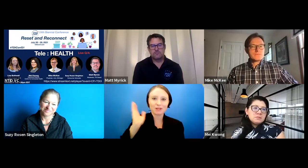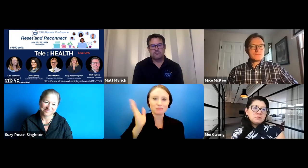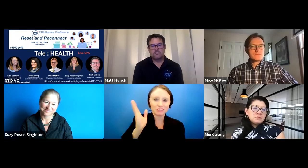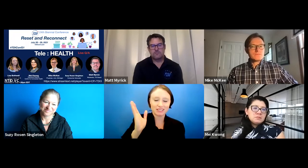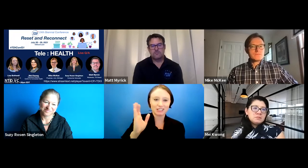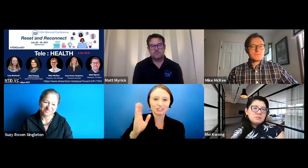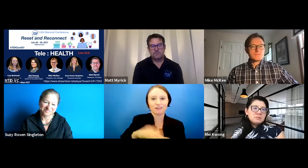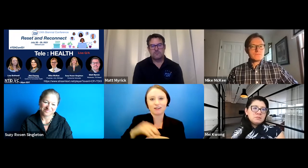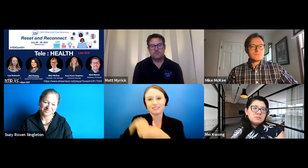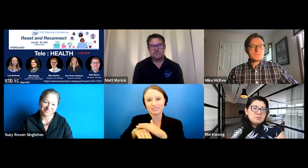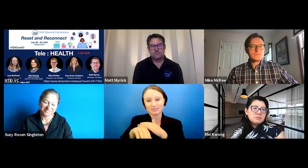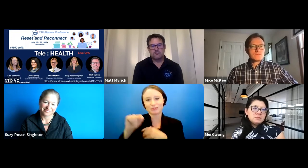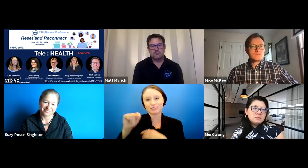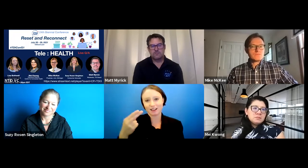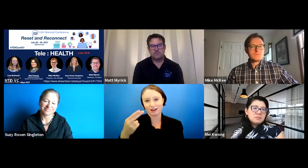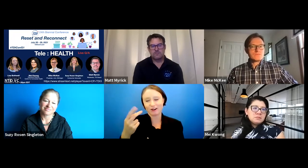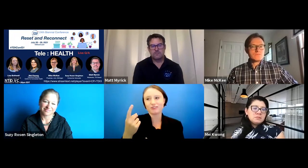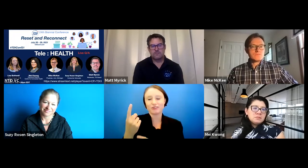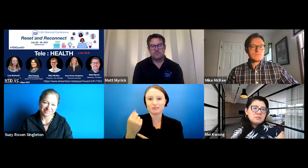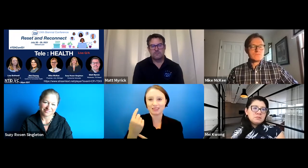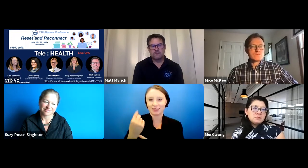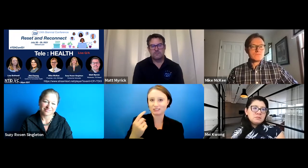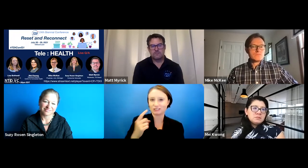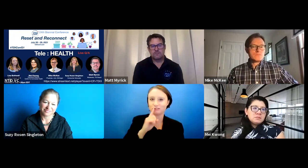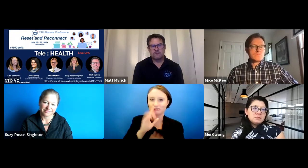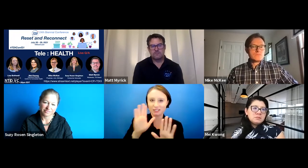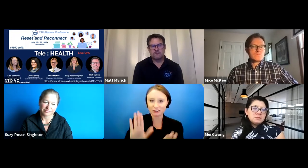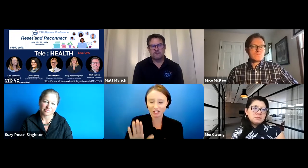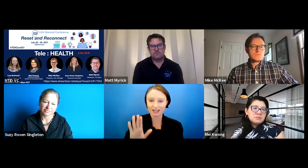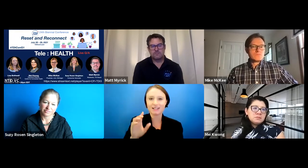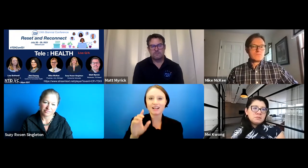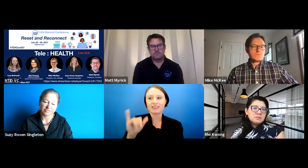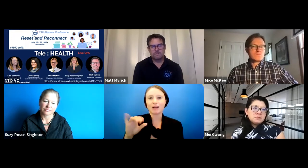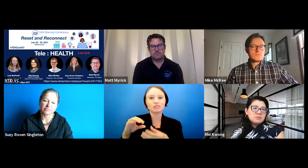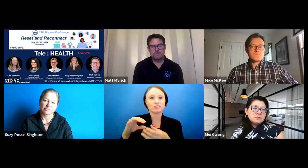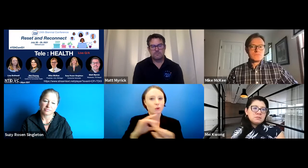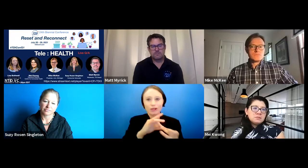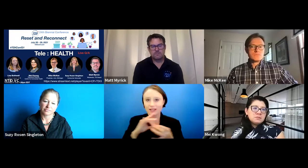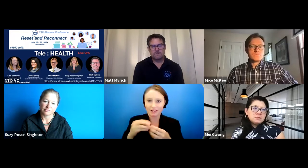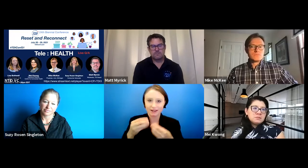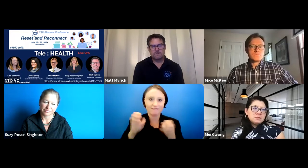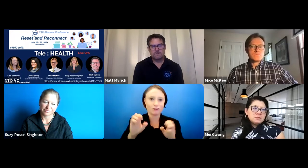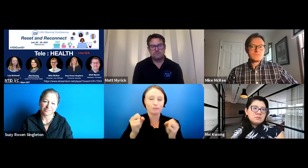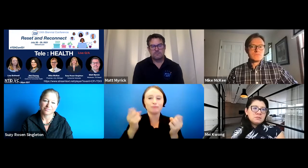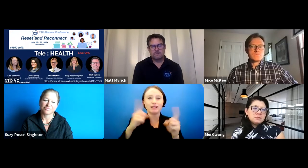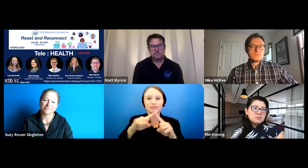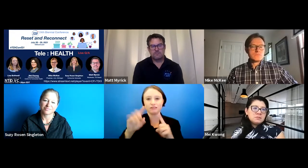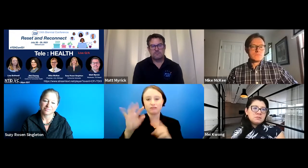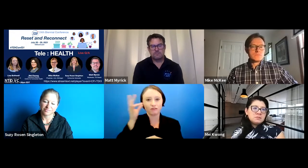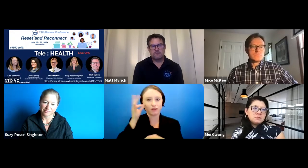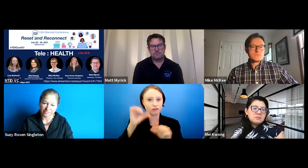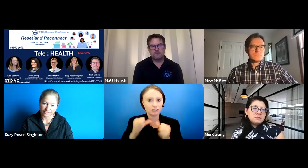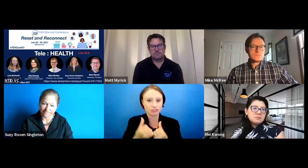well. He was part of a group that was presenting at a telehealth conference last year. It was wonderful. This was